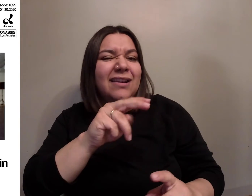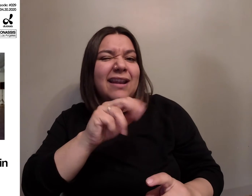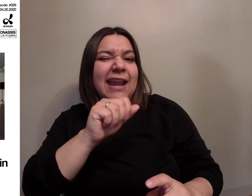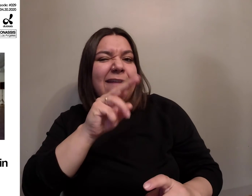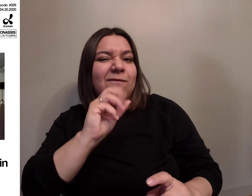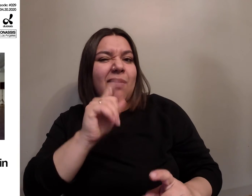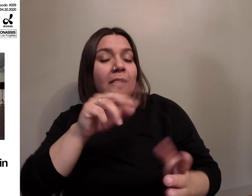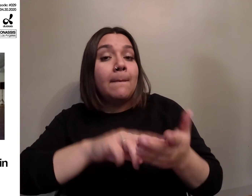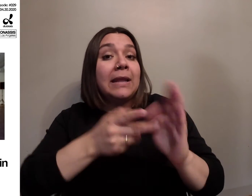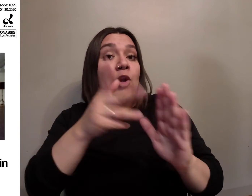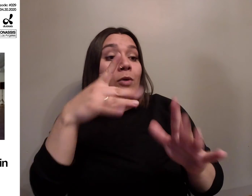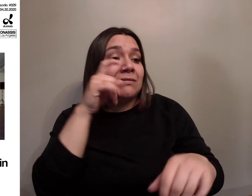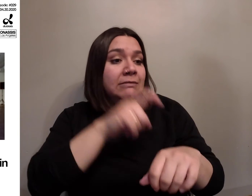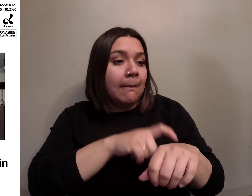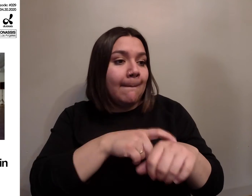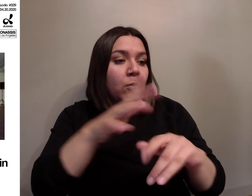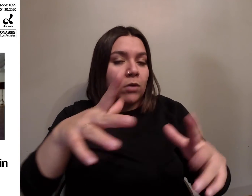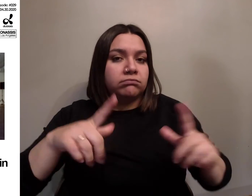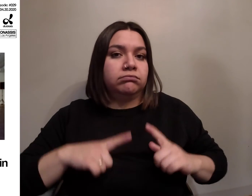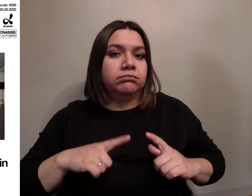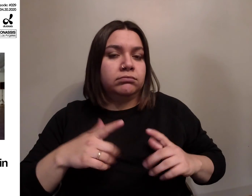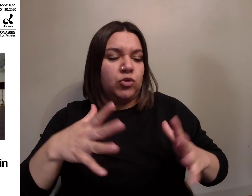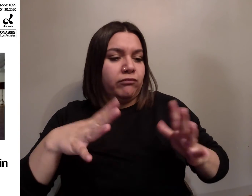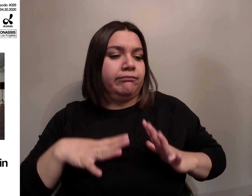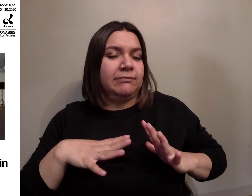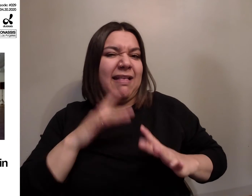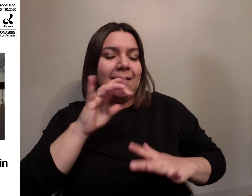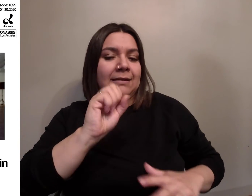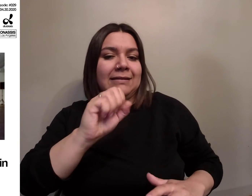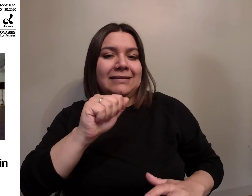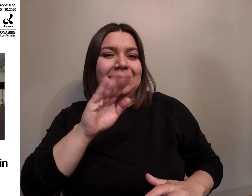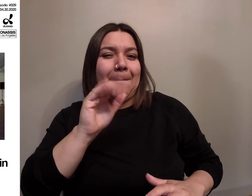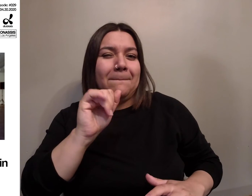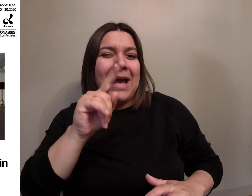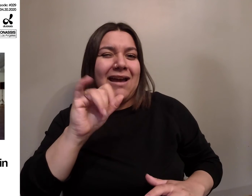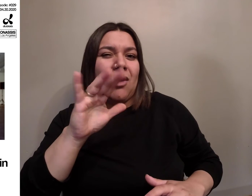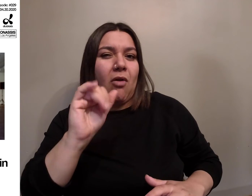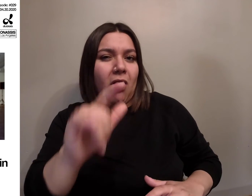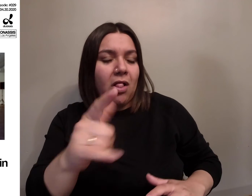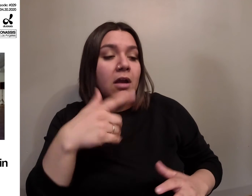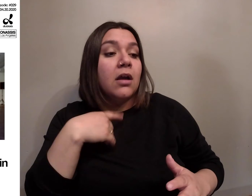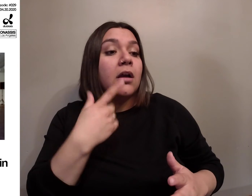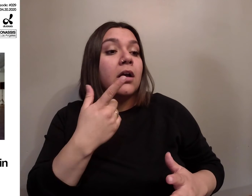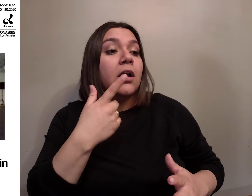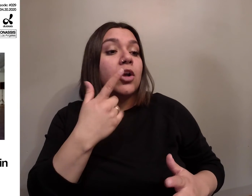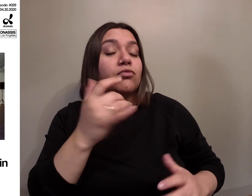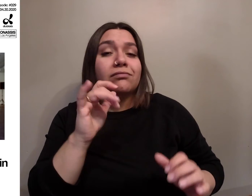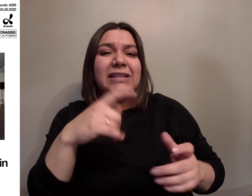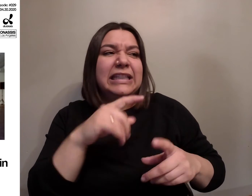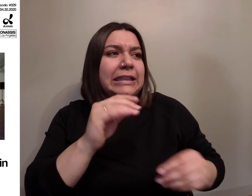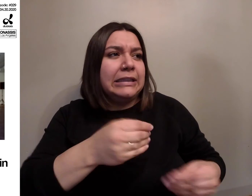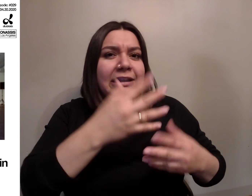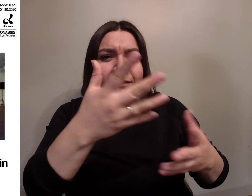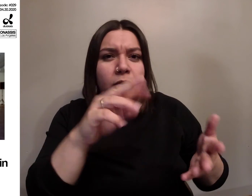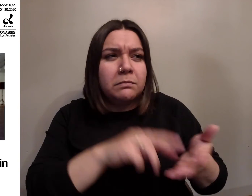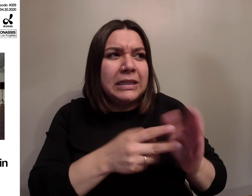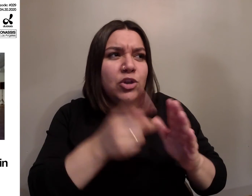the pandemic, but in a way maybe it was the perfect time to think before this